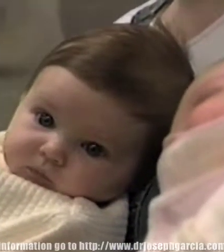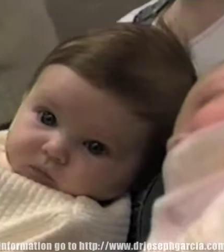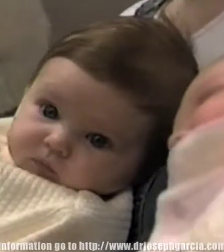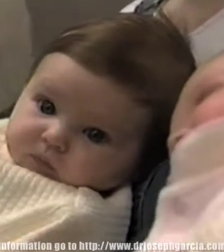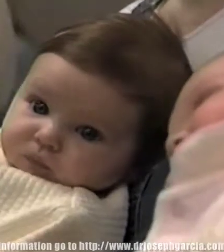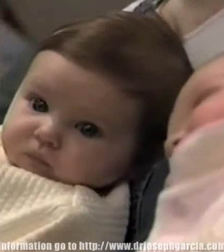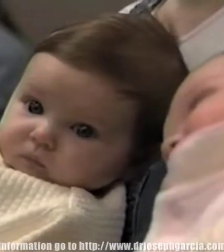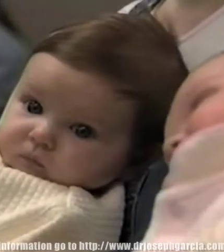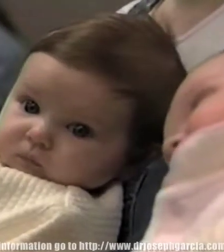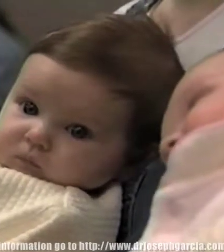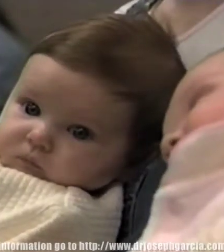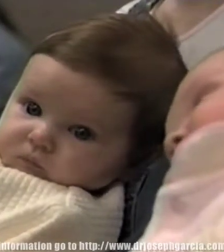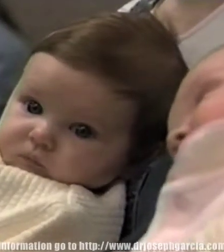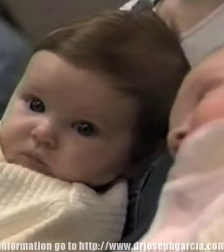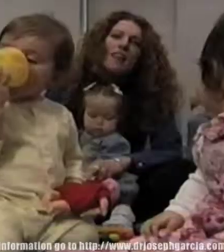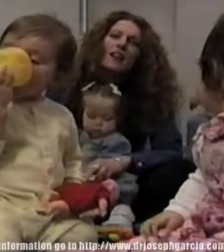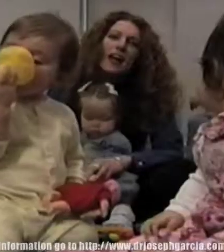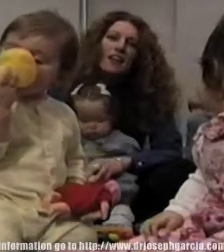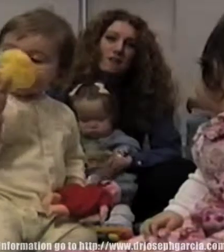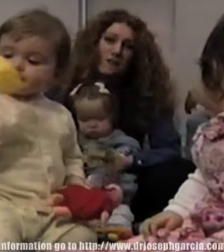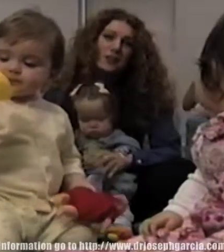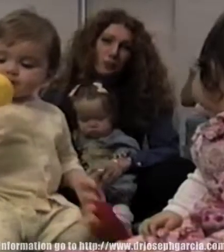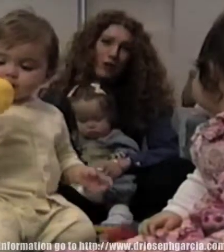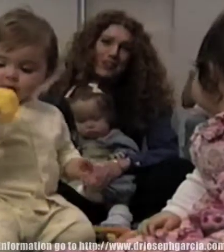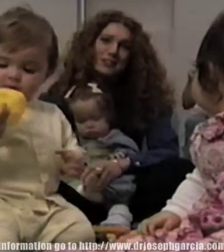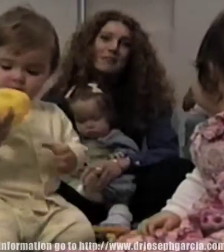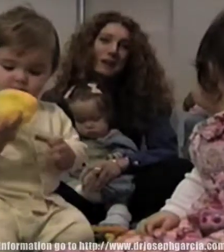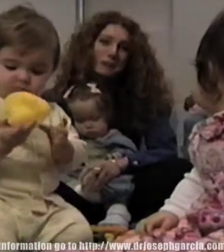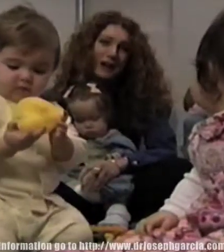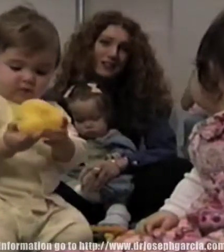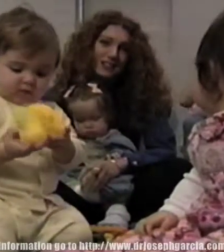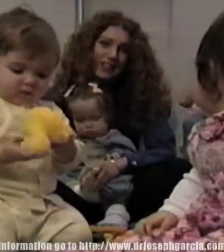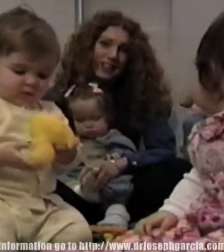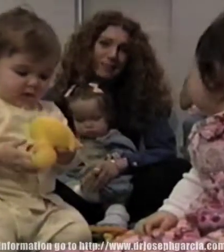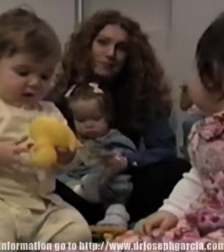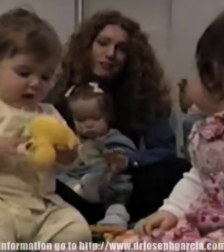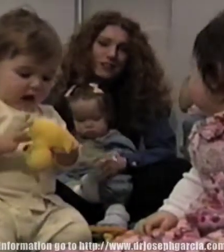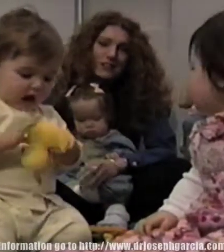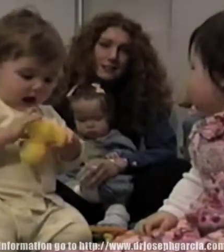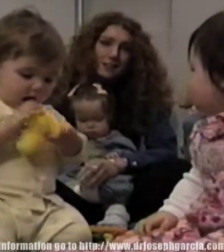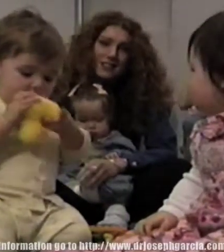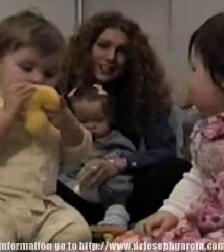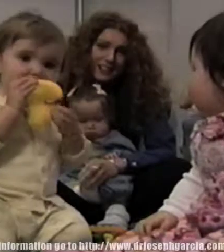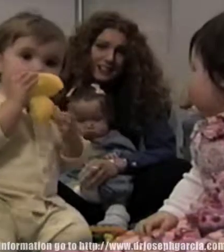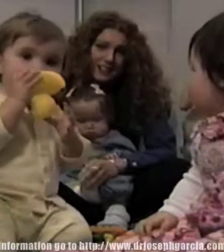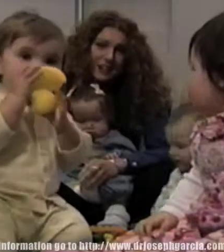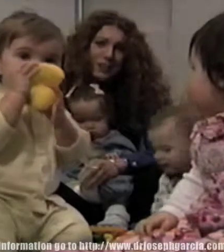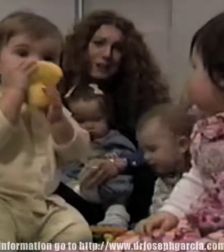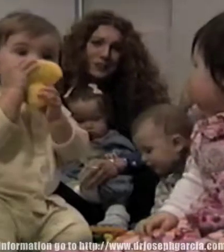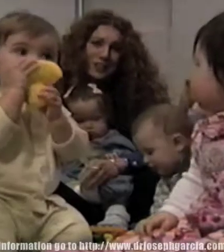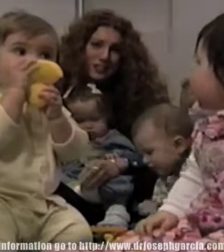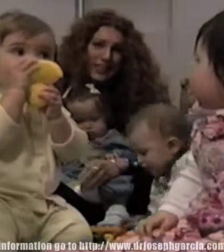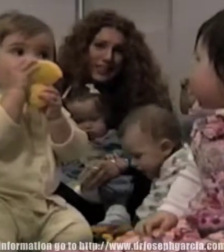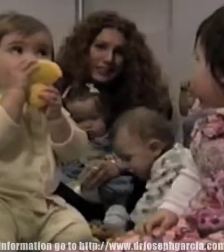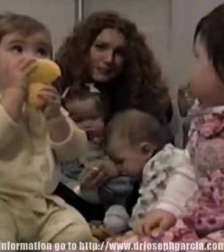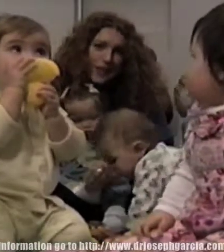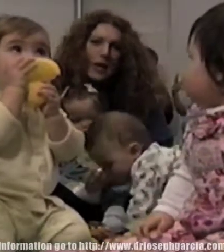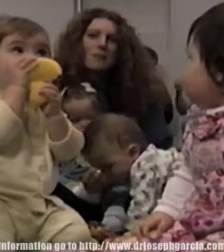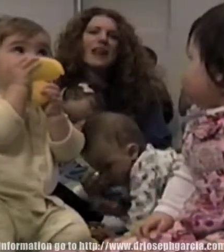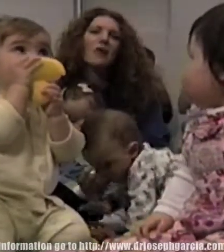dozens of facial muscles. They'll get their first word at round about a year, their first simple sentence at about 2 years. But now one